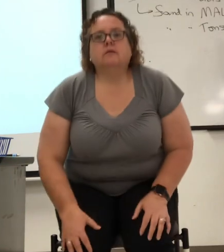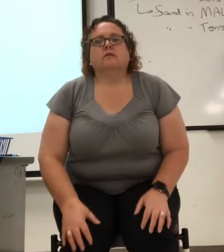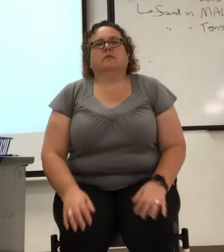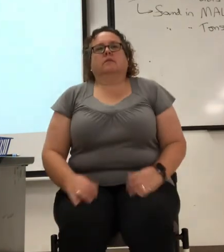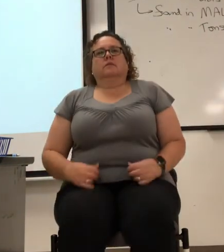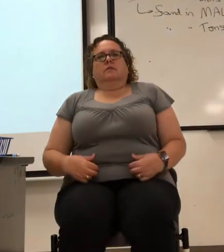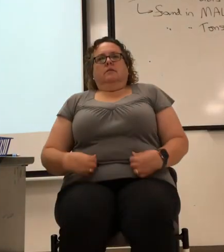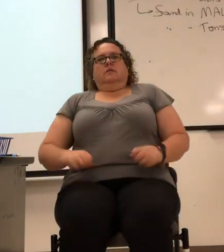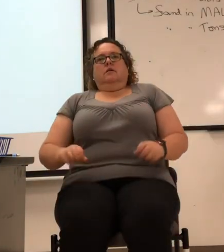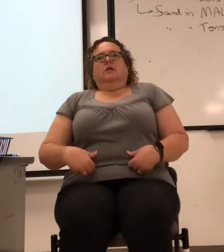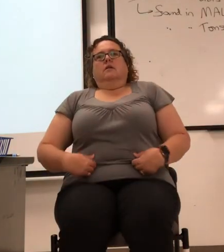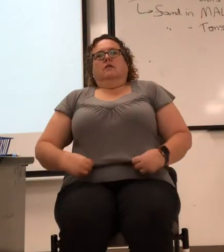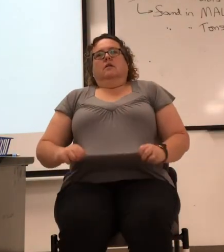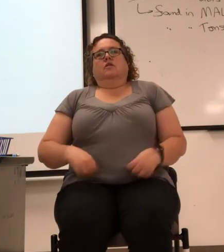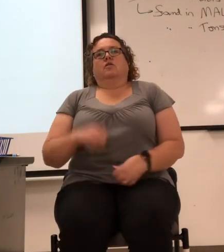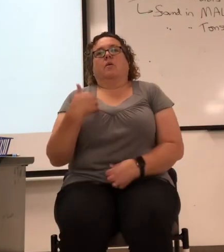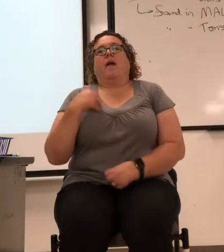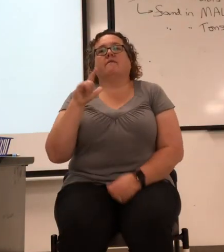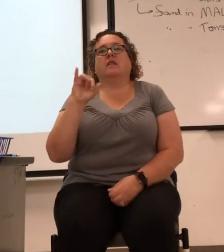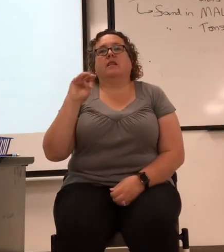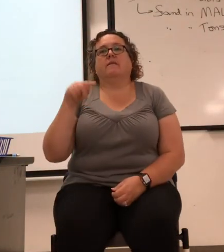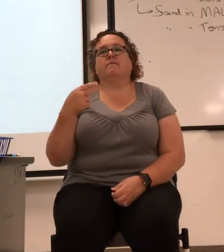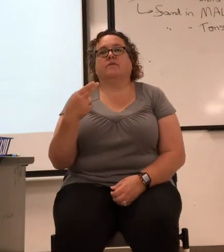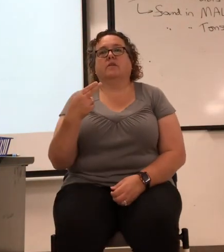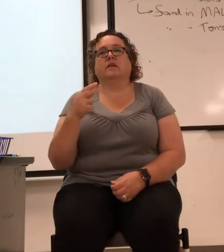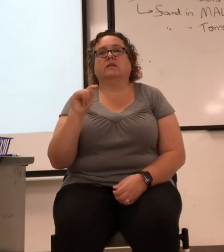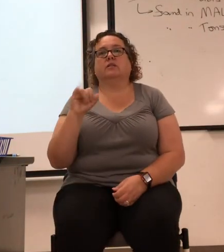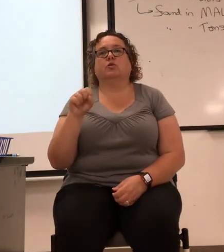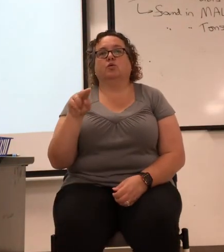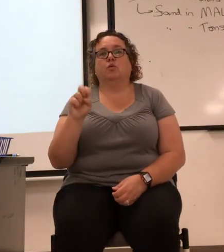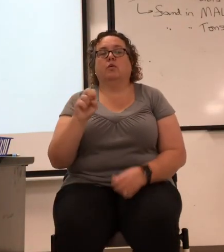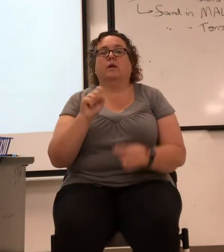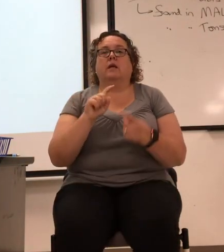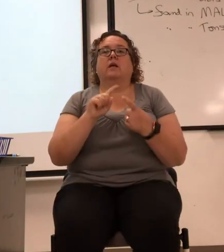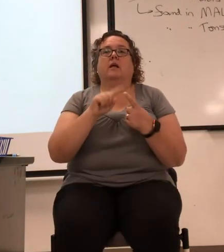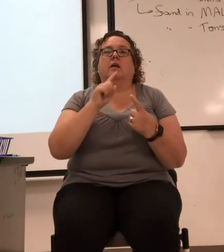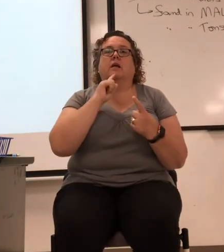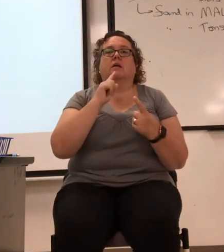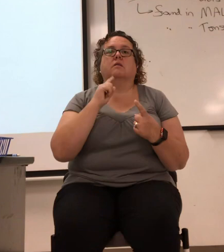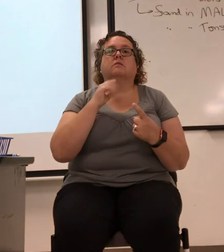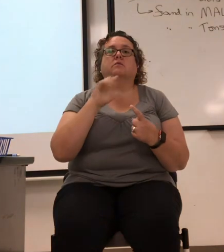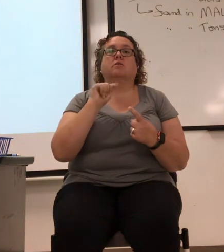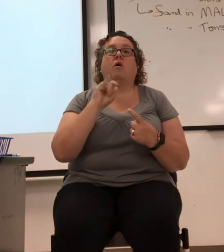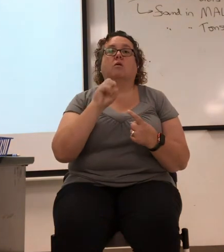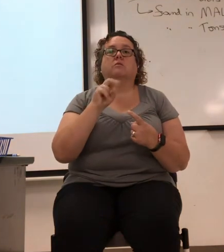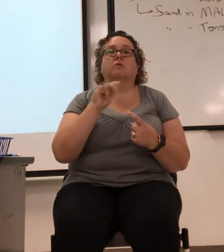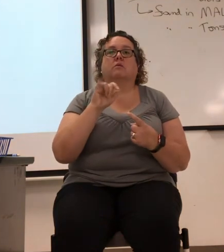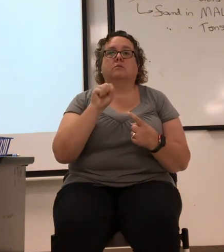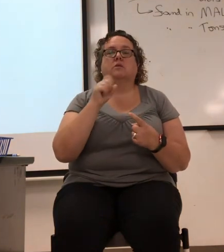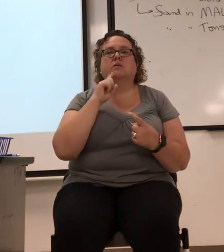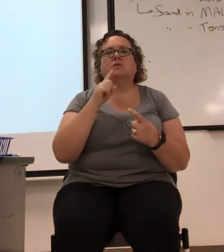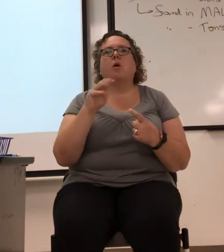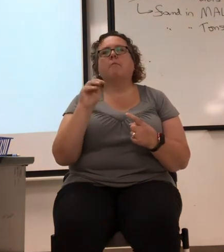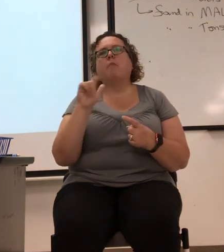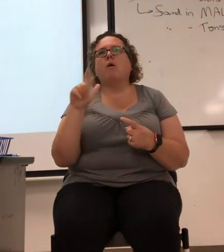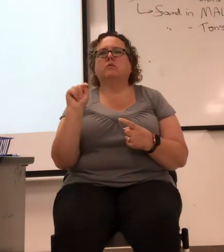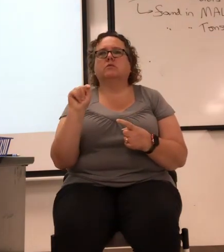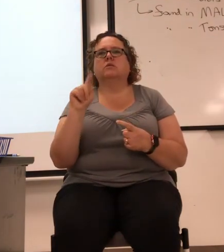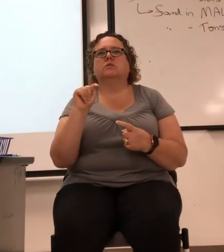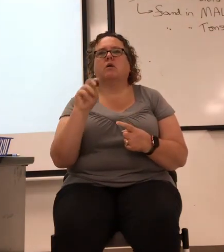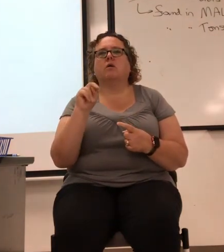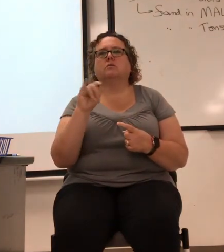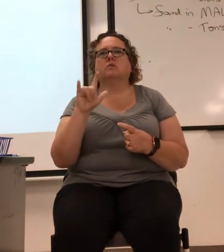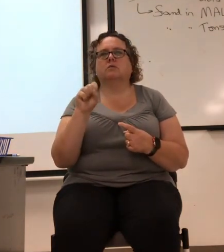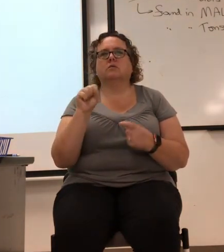I'll teach you the different tonsils of the oral cavity, also in digestion. Okay, so basically malt and tonsils,